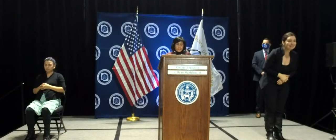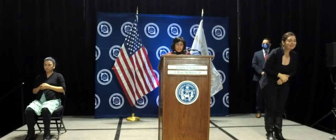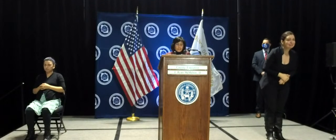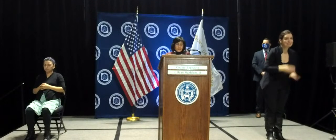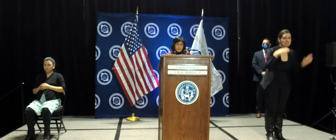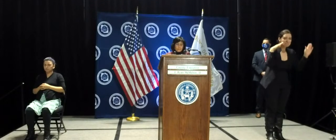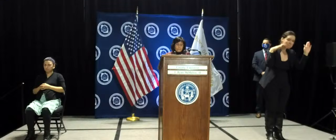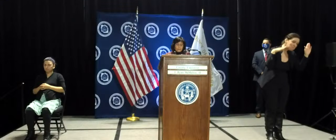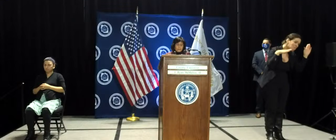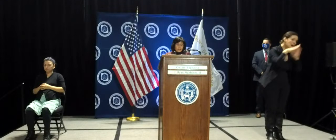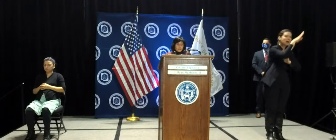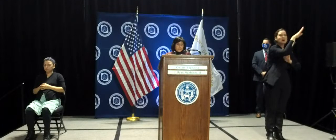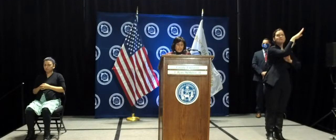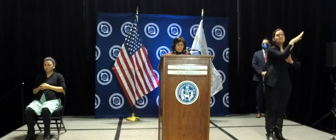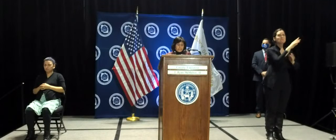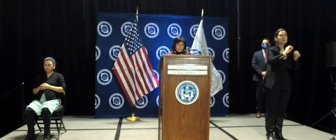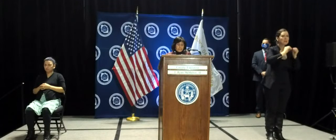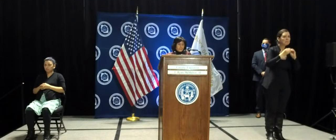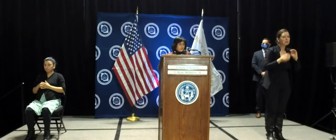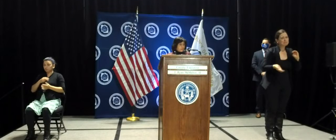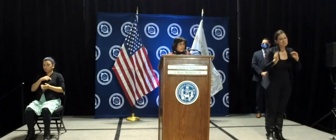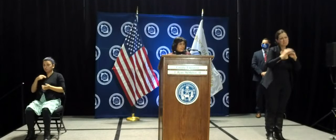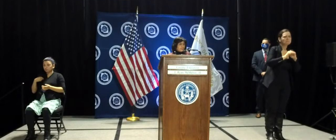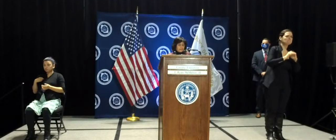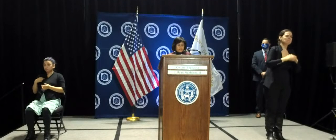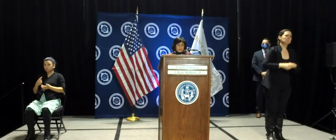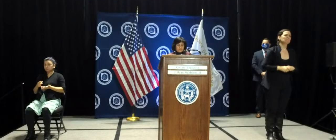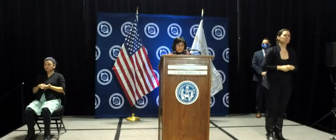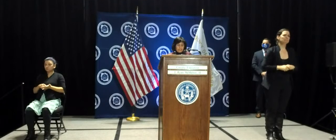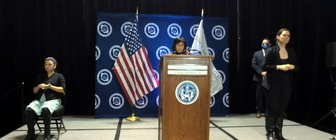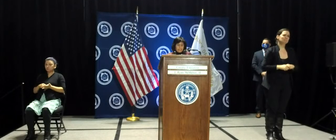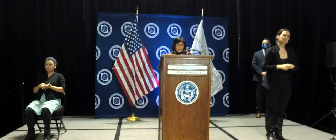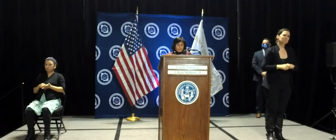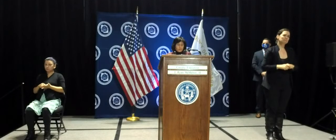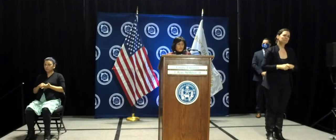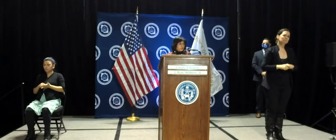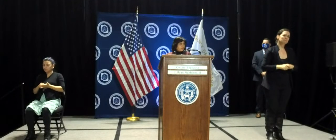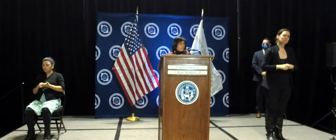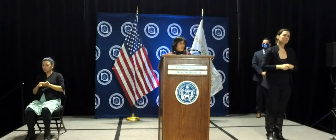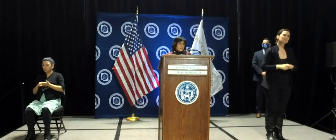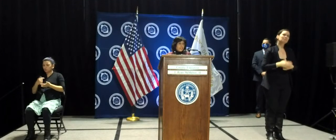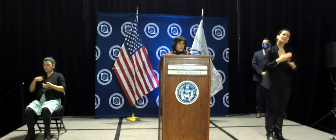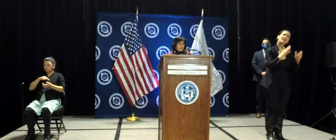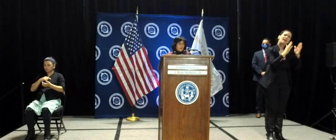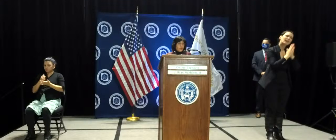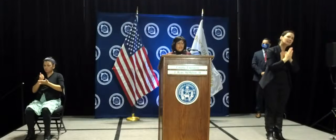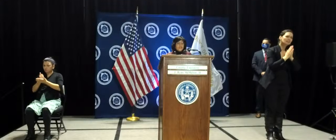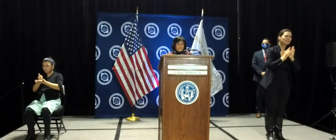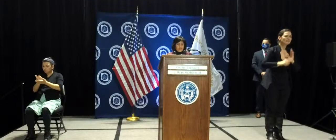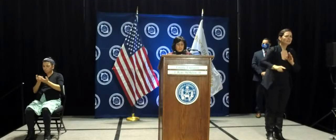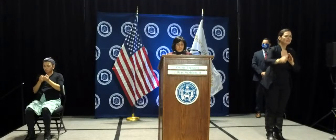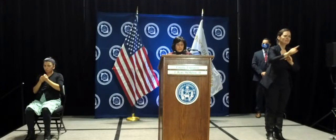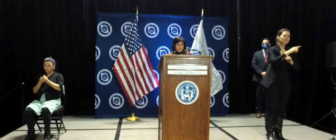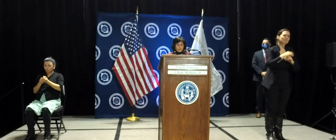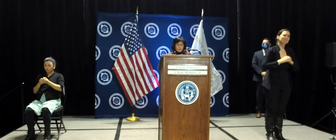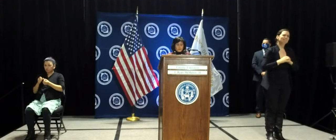apart. I would ask, the thing is, so for example, why does it happen? Those people who